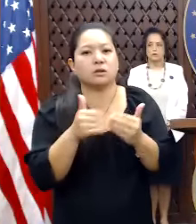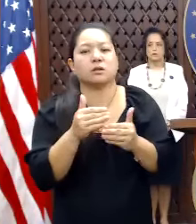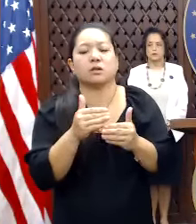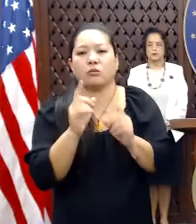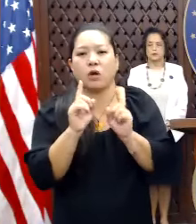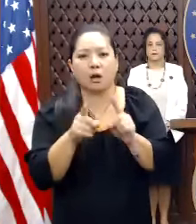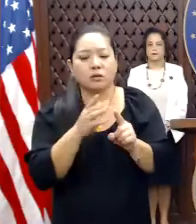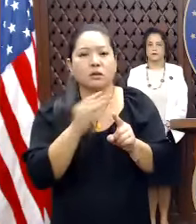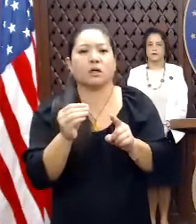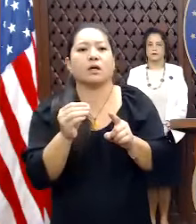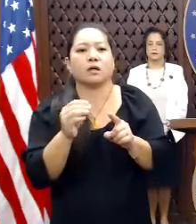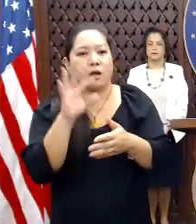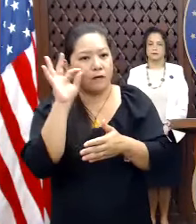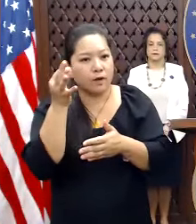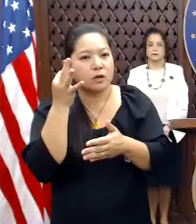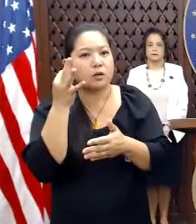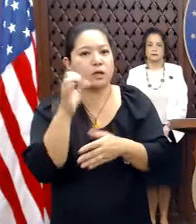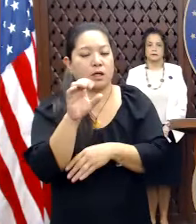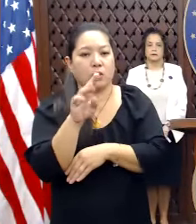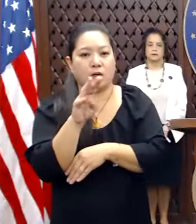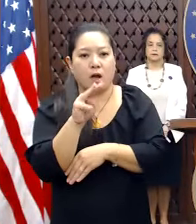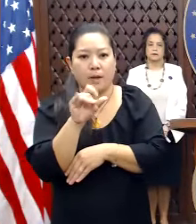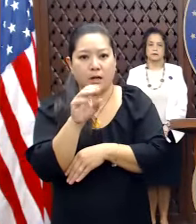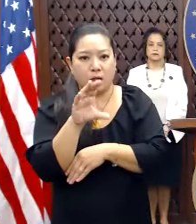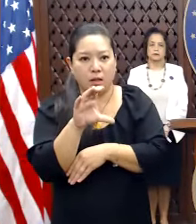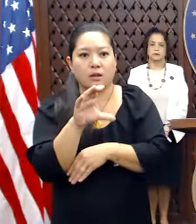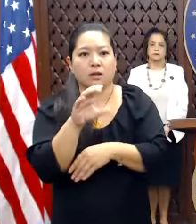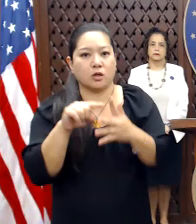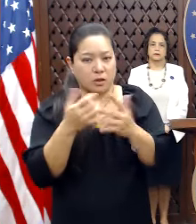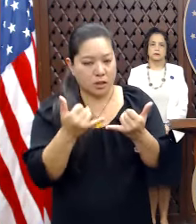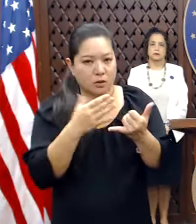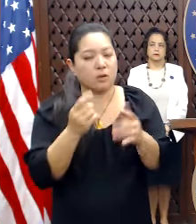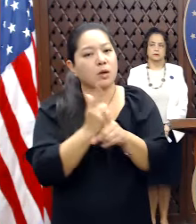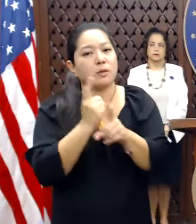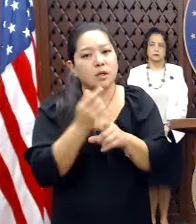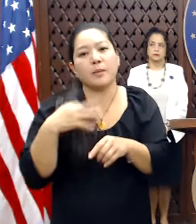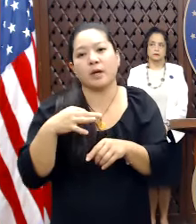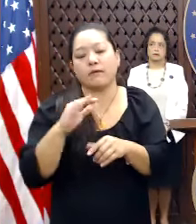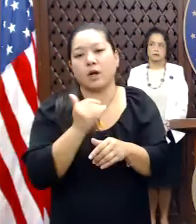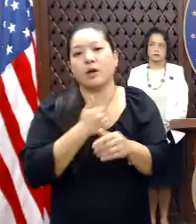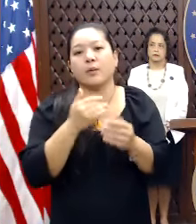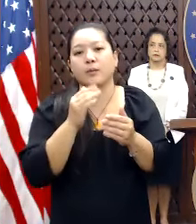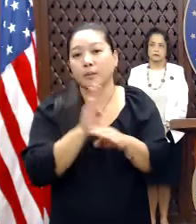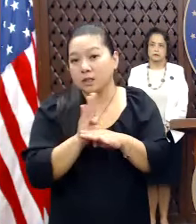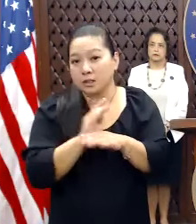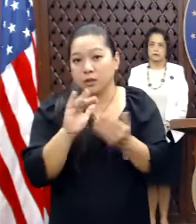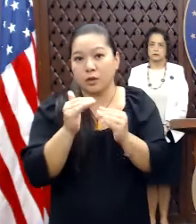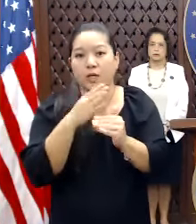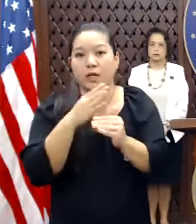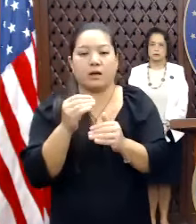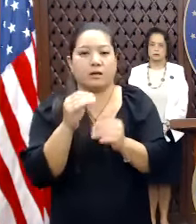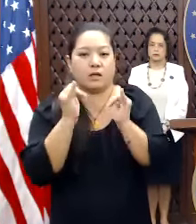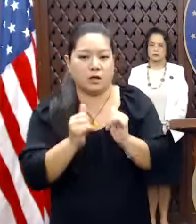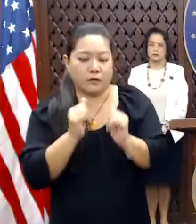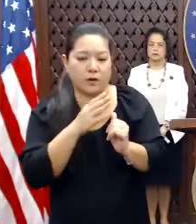federal economic recovery initiatives are properly implemented to the benefit of our business community and the individuals